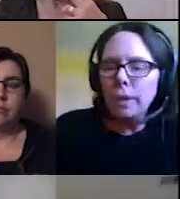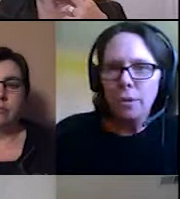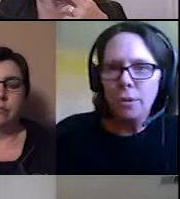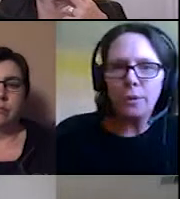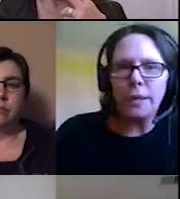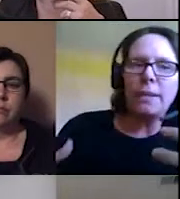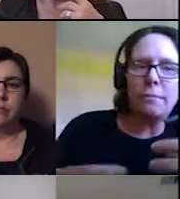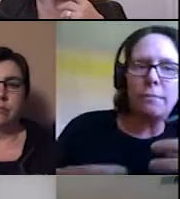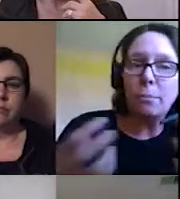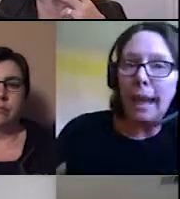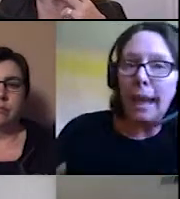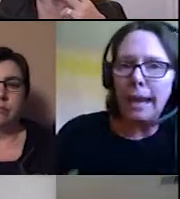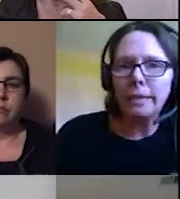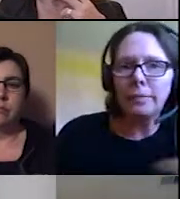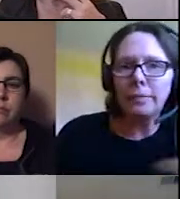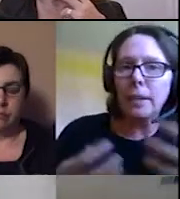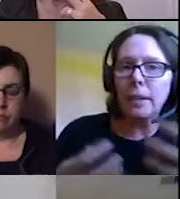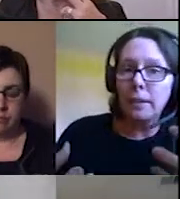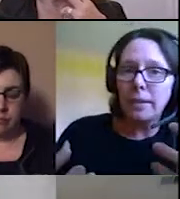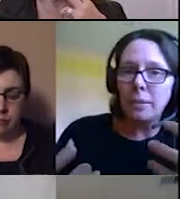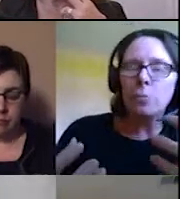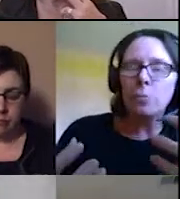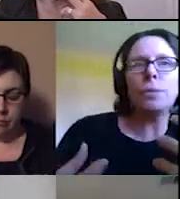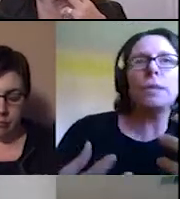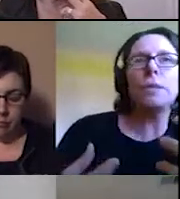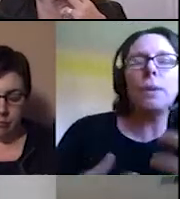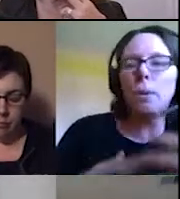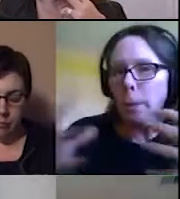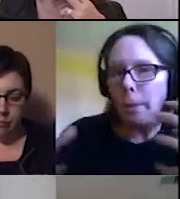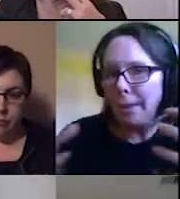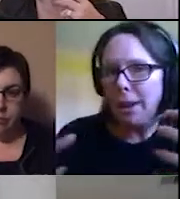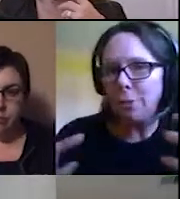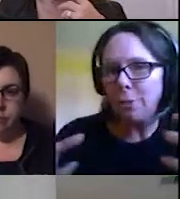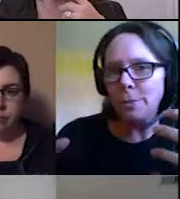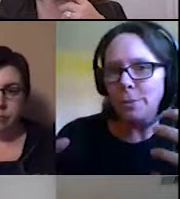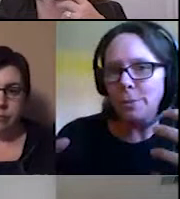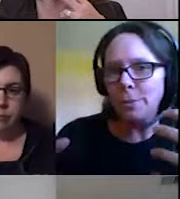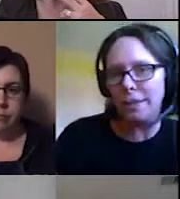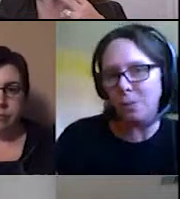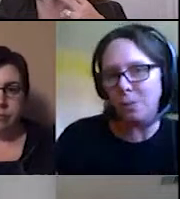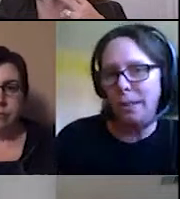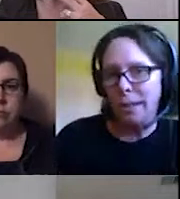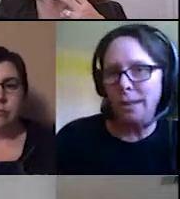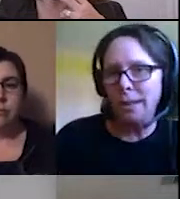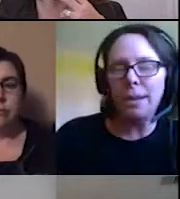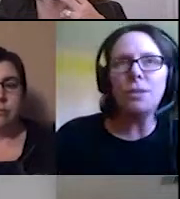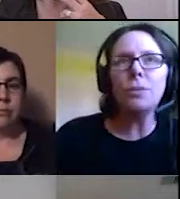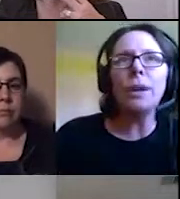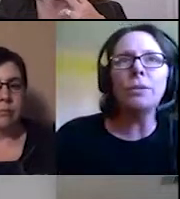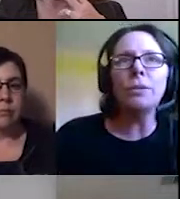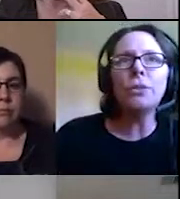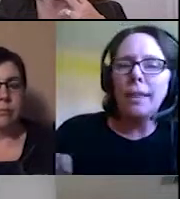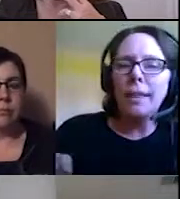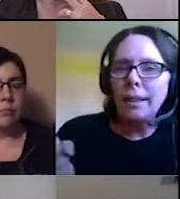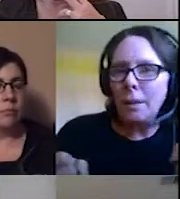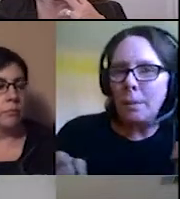happens really beautifully in play as well as in books as well, when we branch out from just reading the words in the books as well.